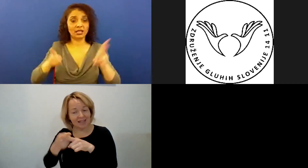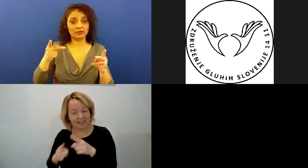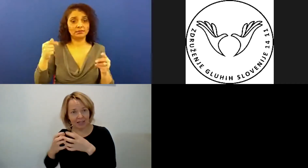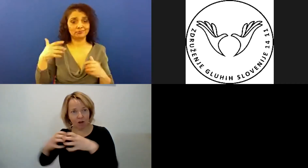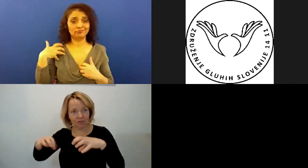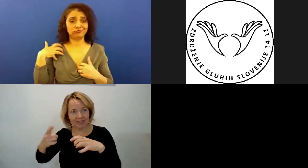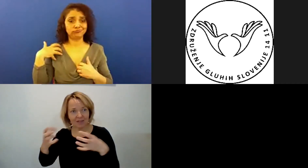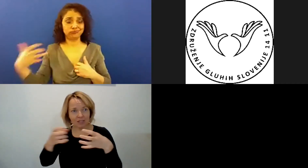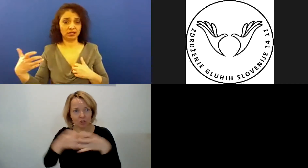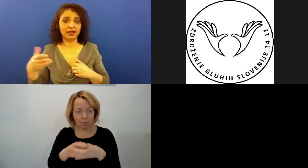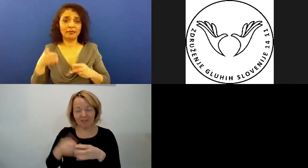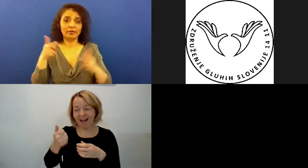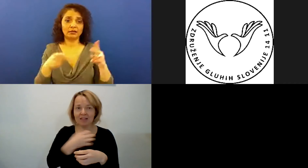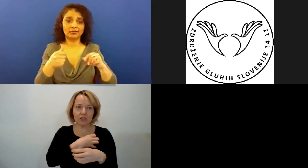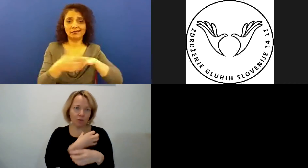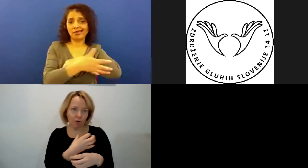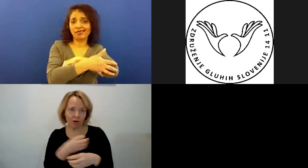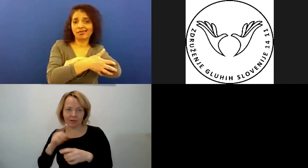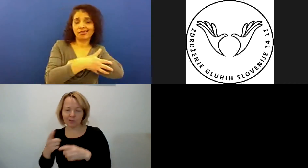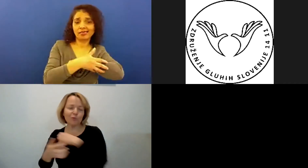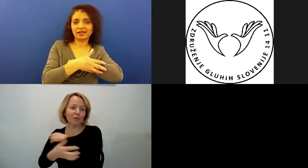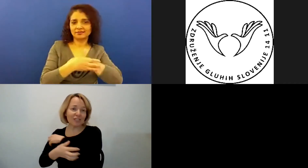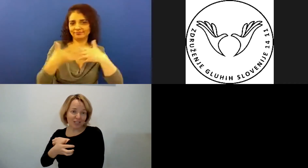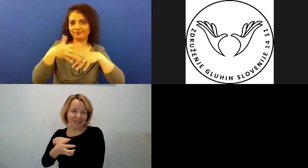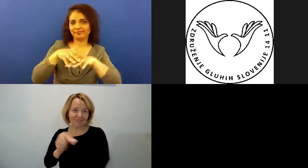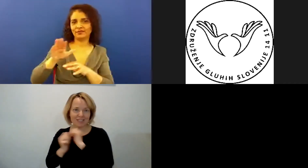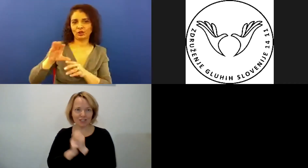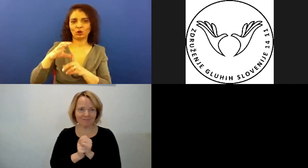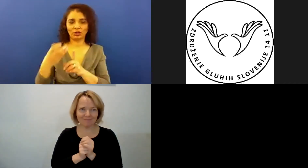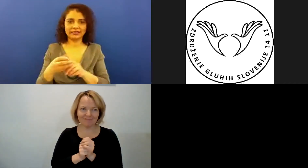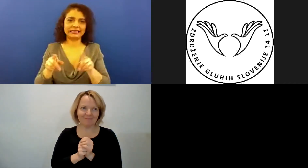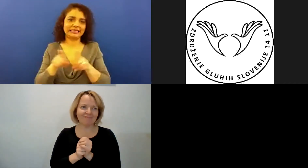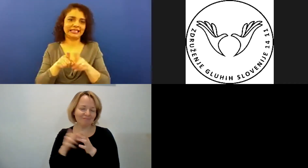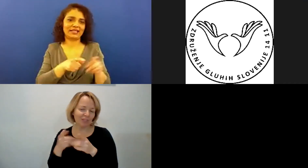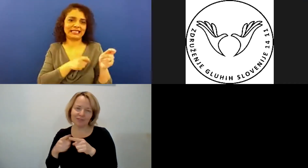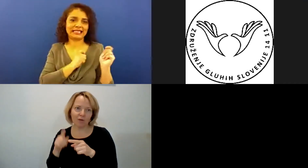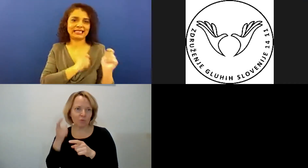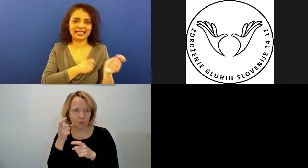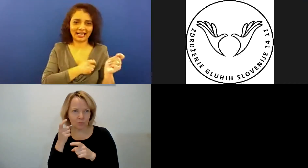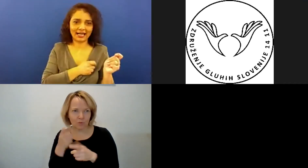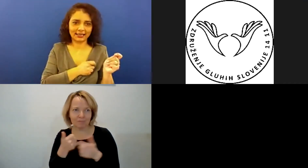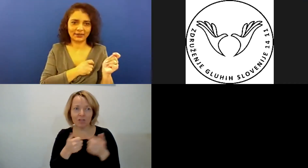So that's one major difference between the Roma and the Sinti. But it's also